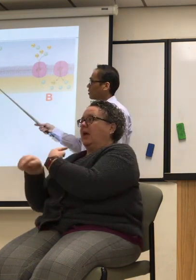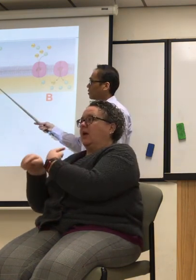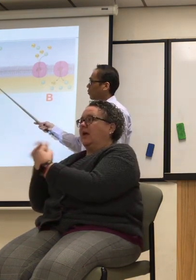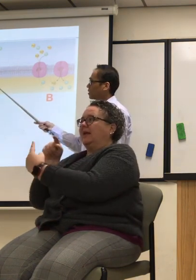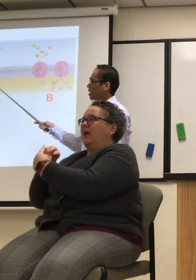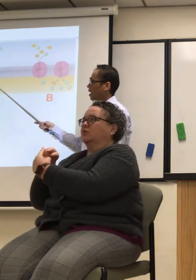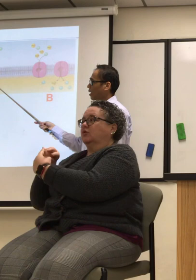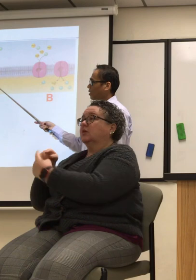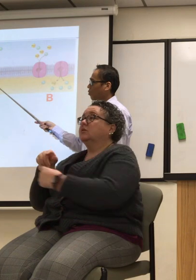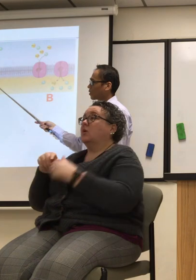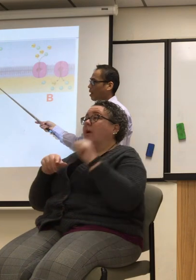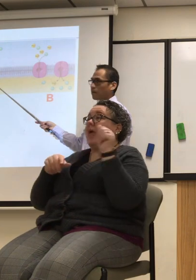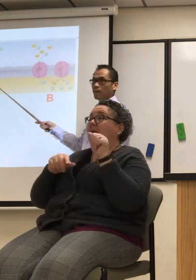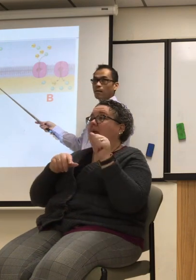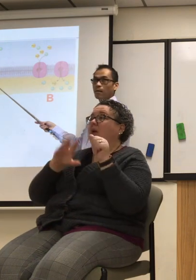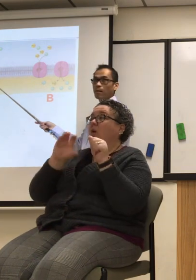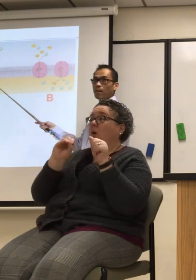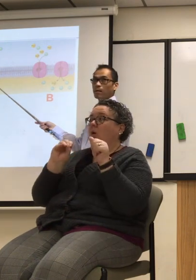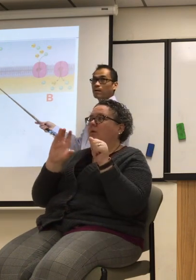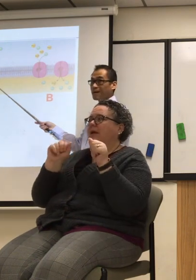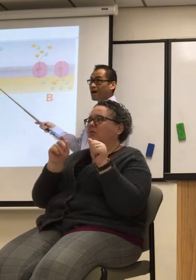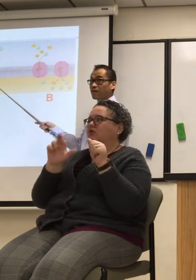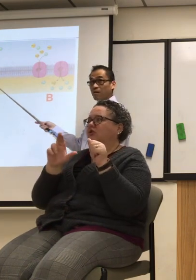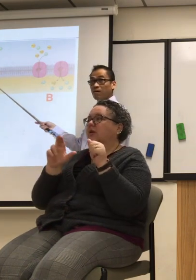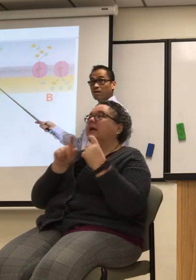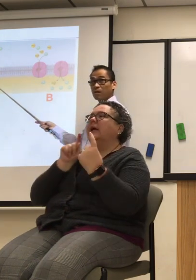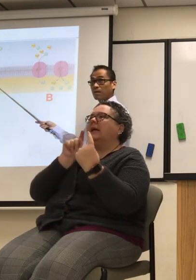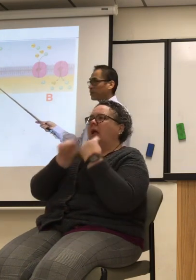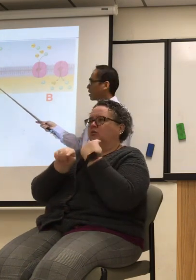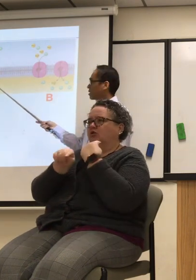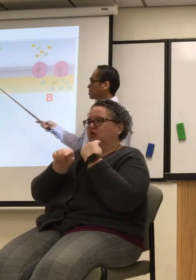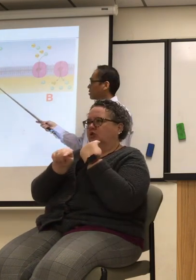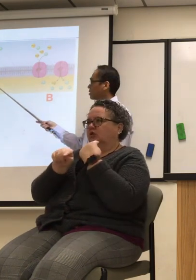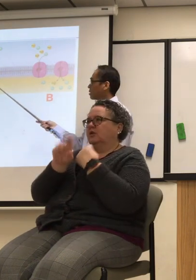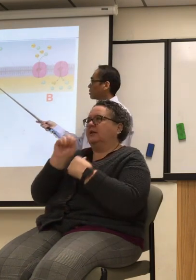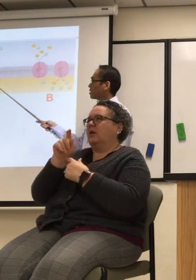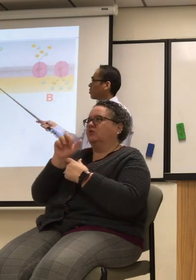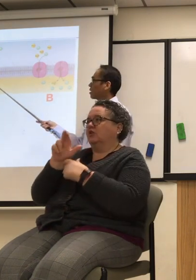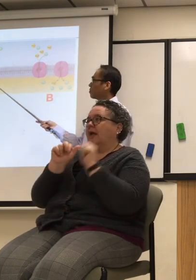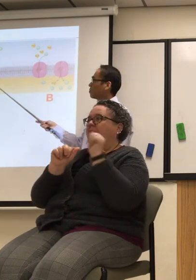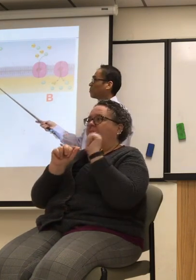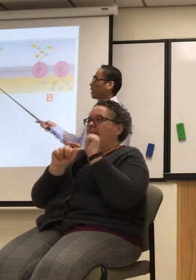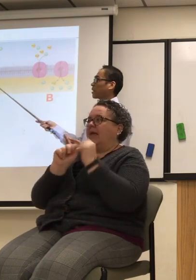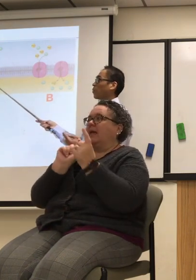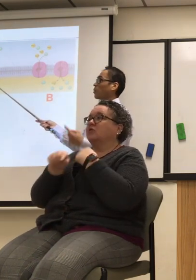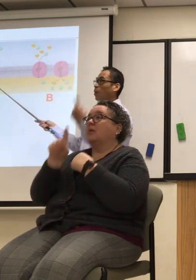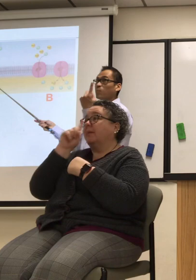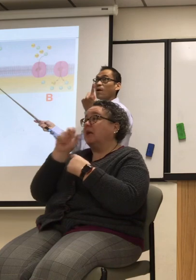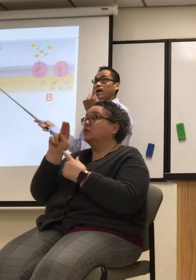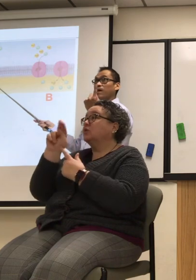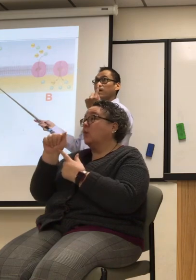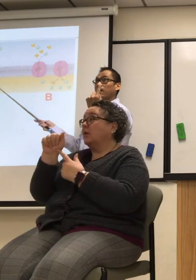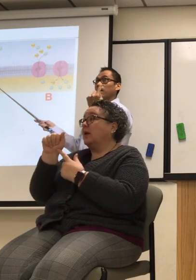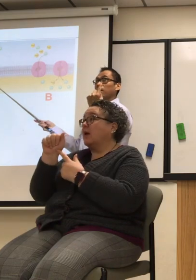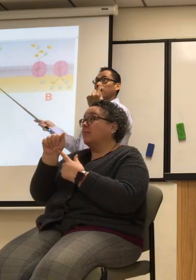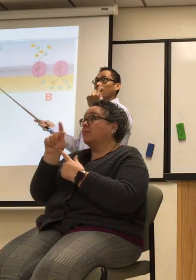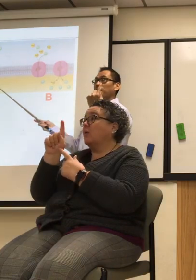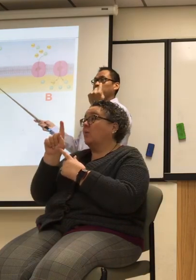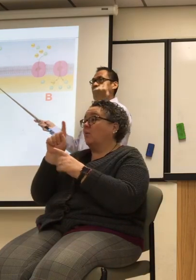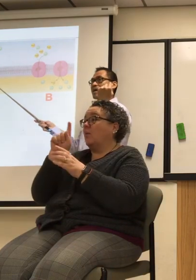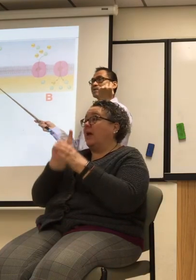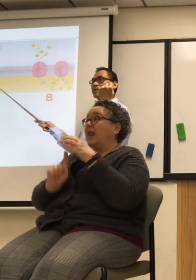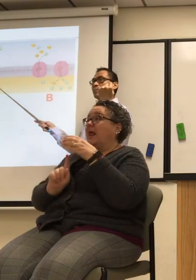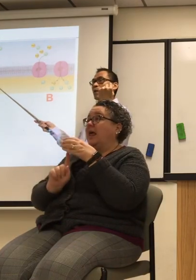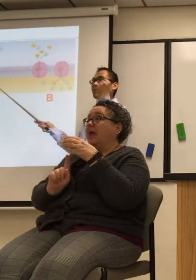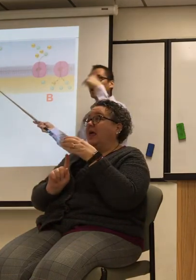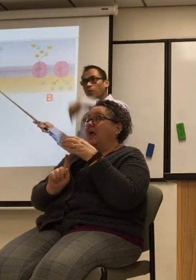said, what is A, co or counter? Counter. Because sodium, like, went one way, and